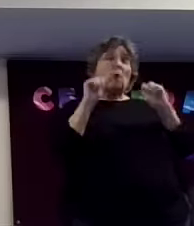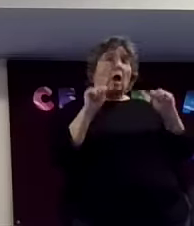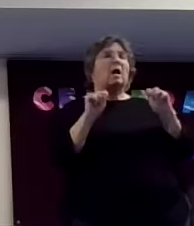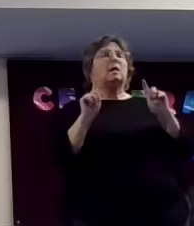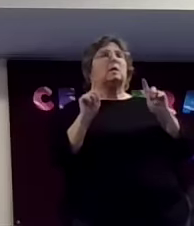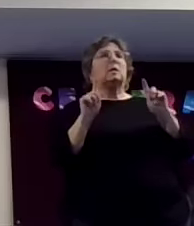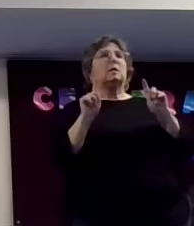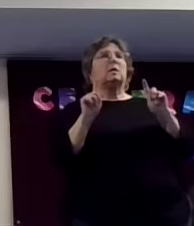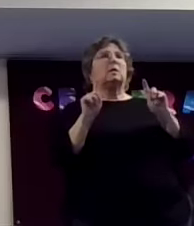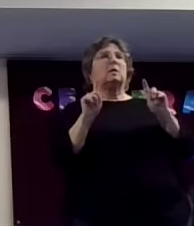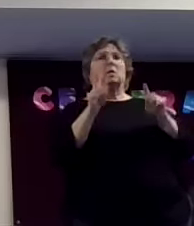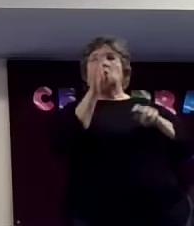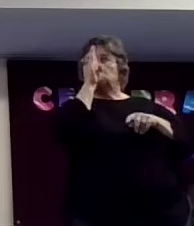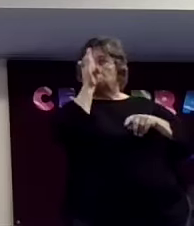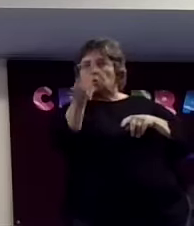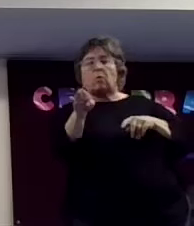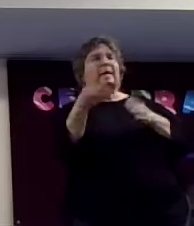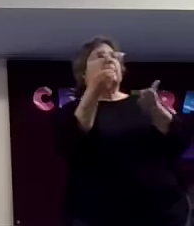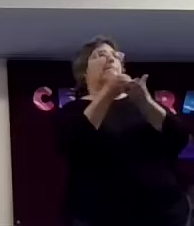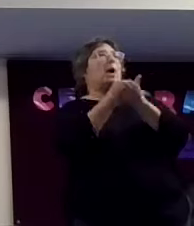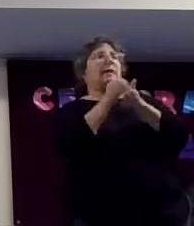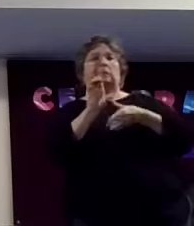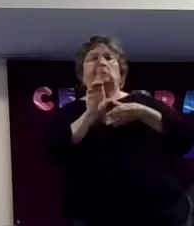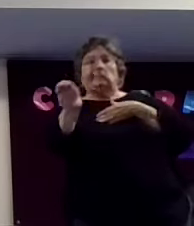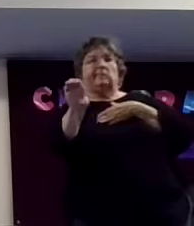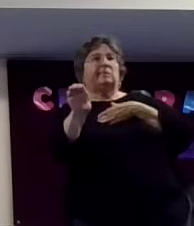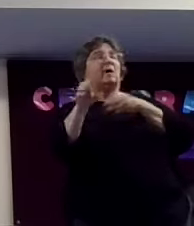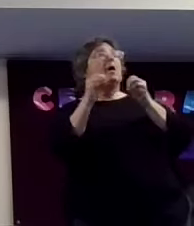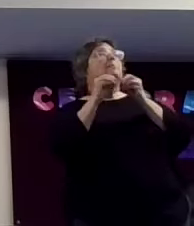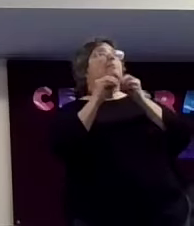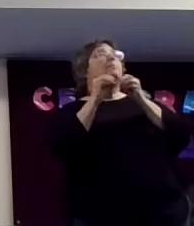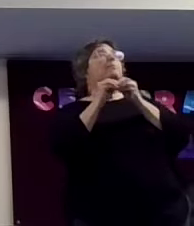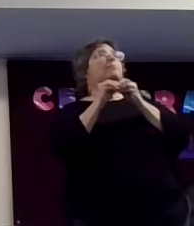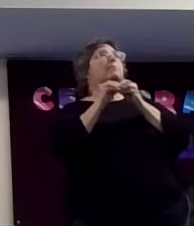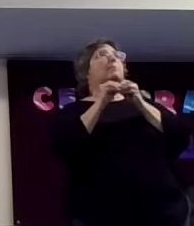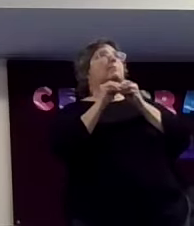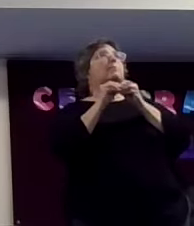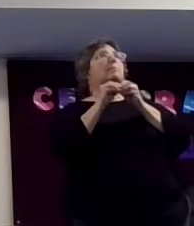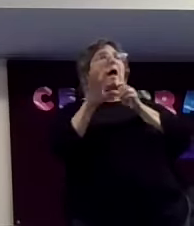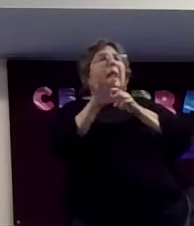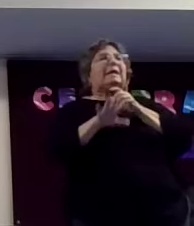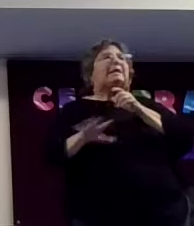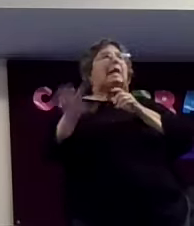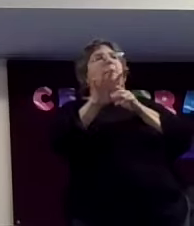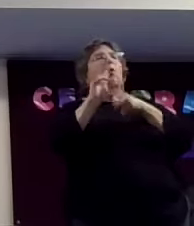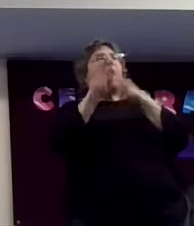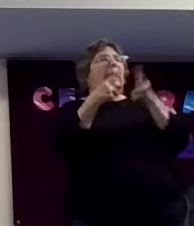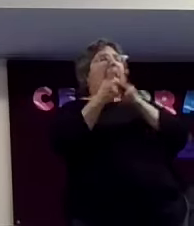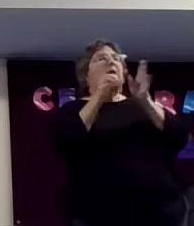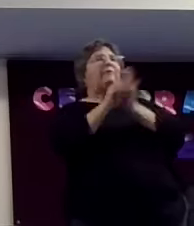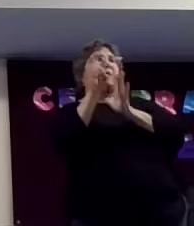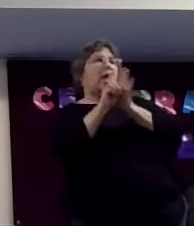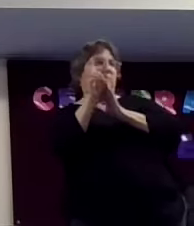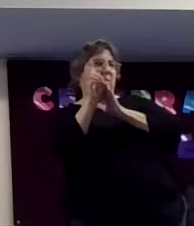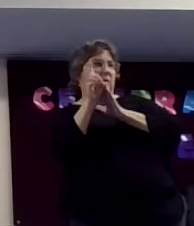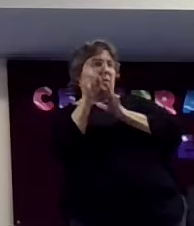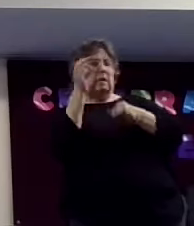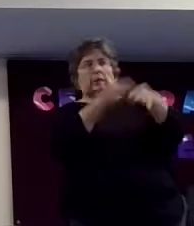try to direct those dollars to more neighborhood type